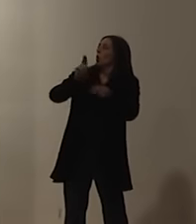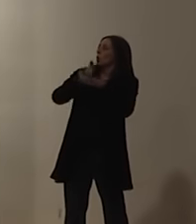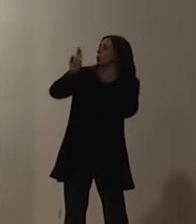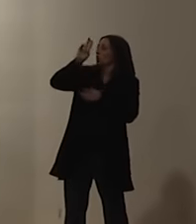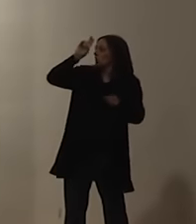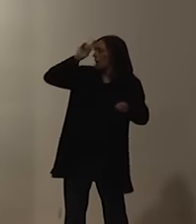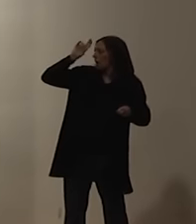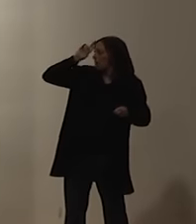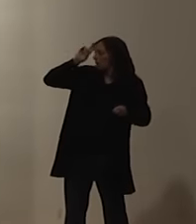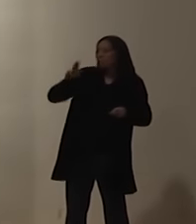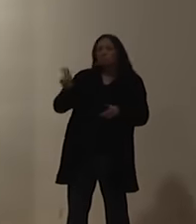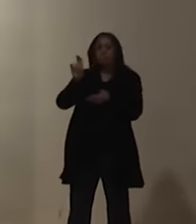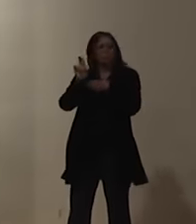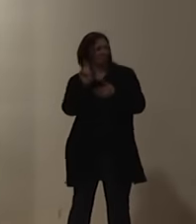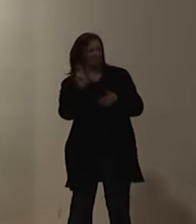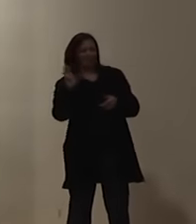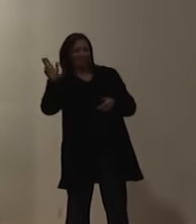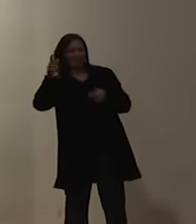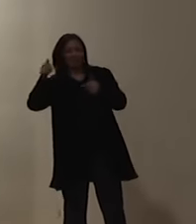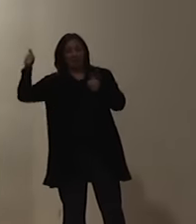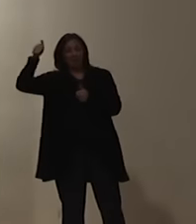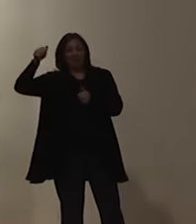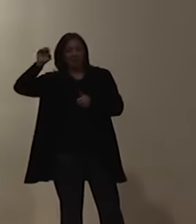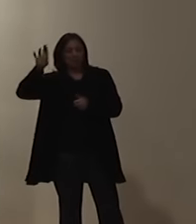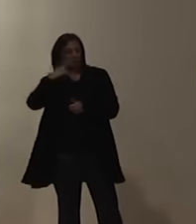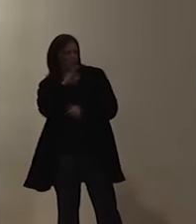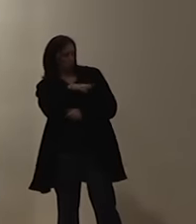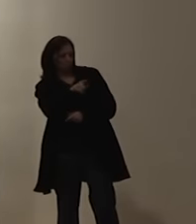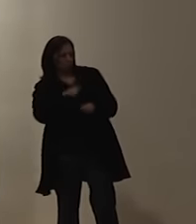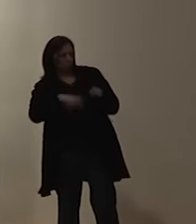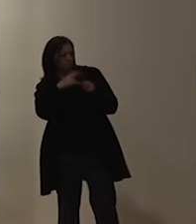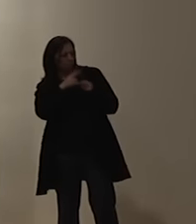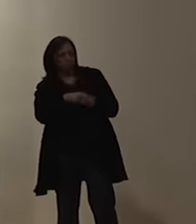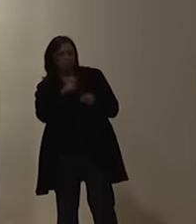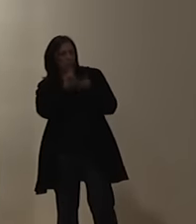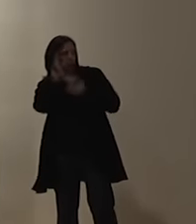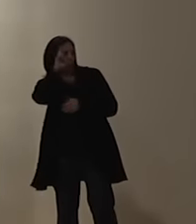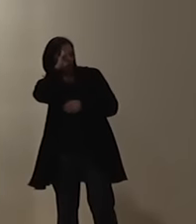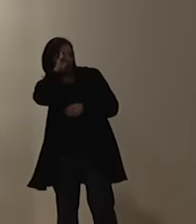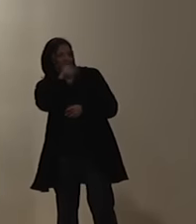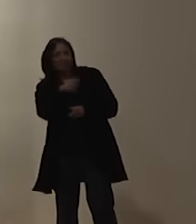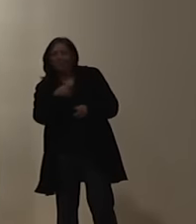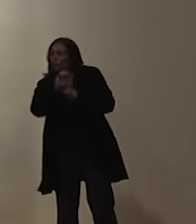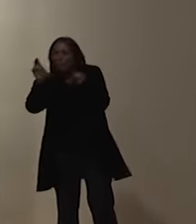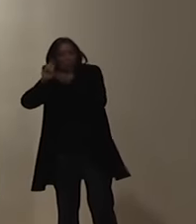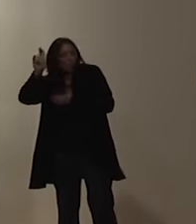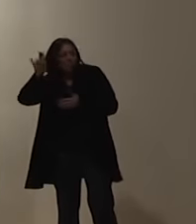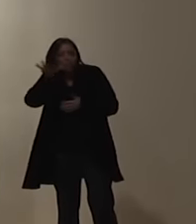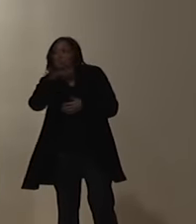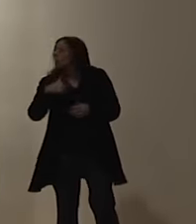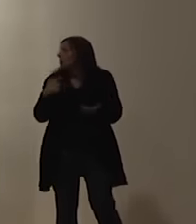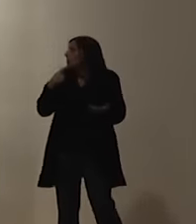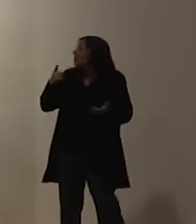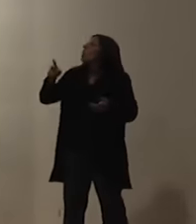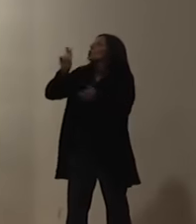yet. There isn't one university yet. Here's the first bit of it. And we did it.